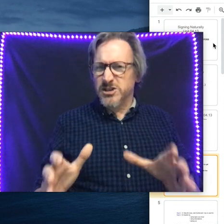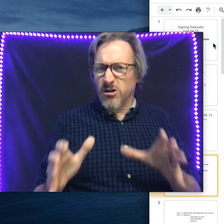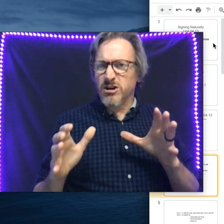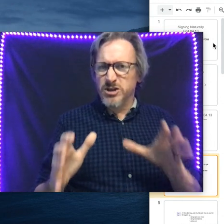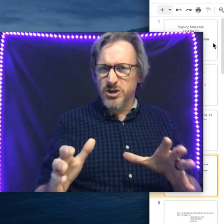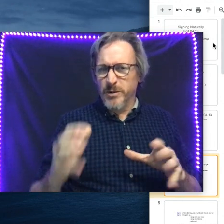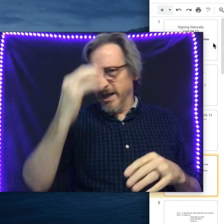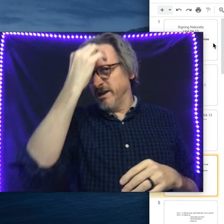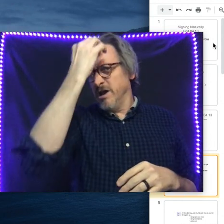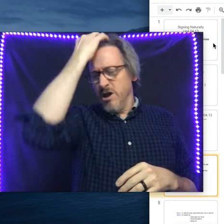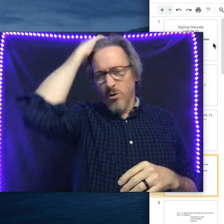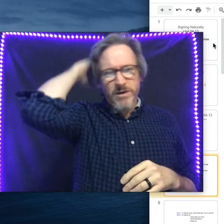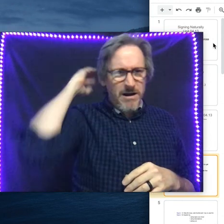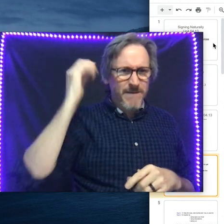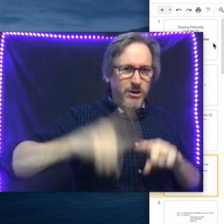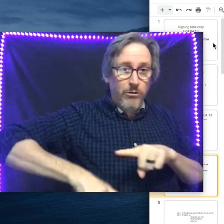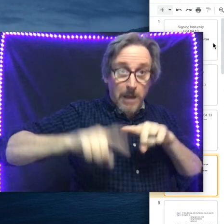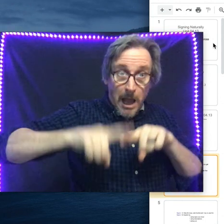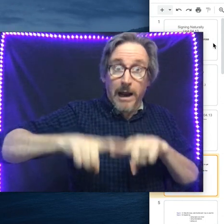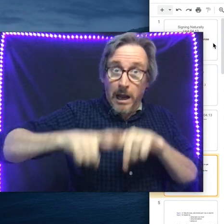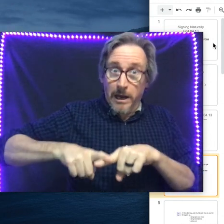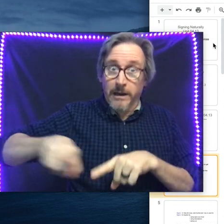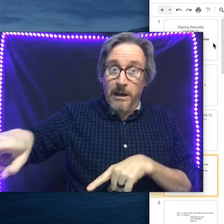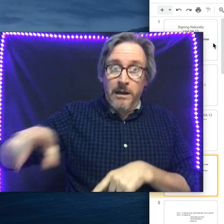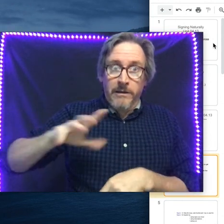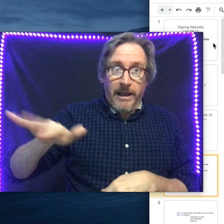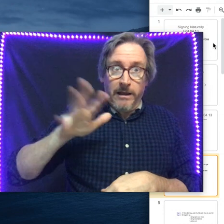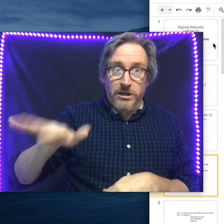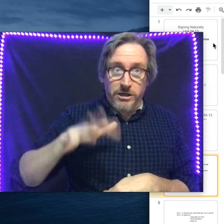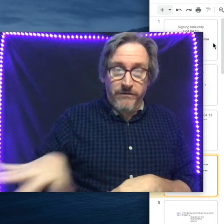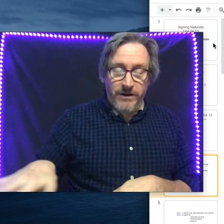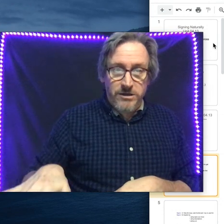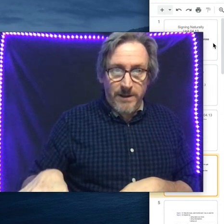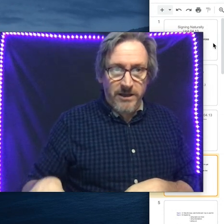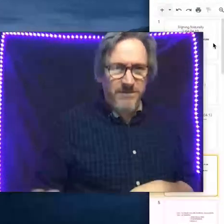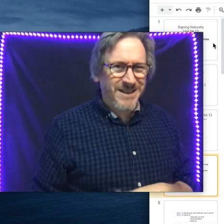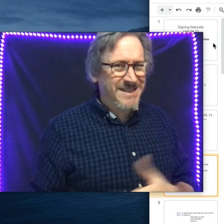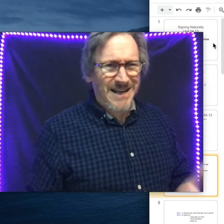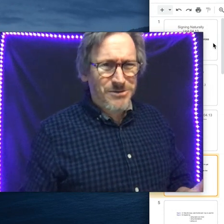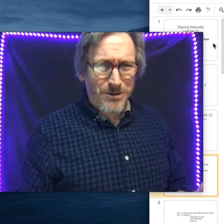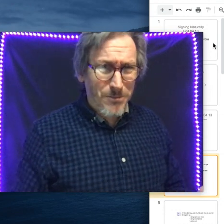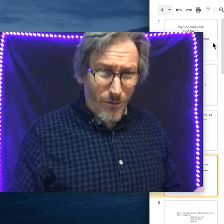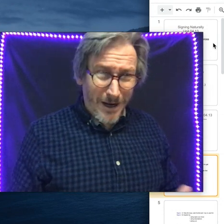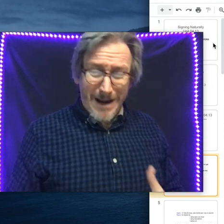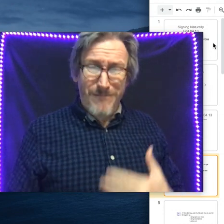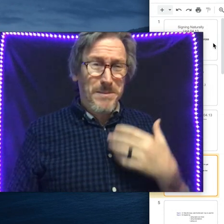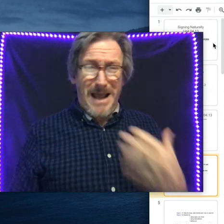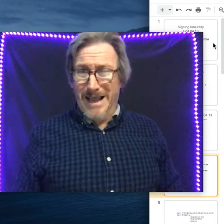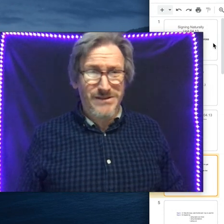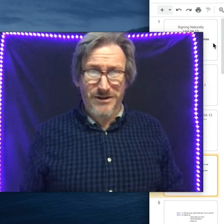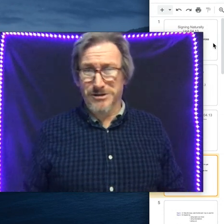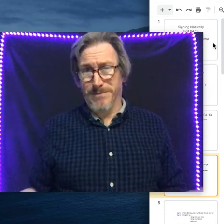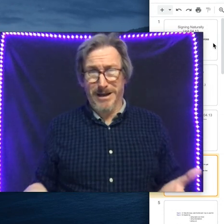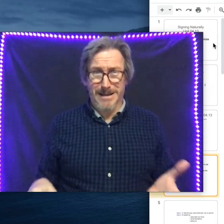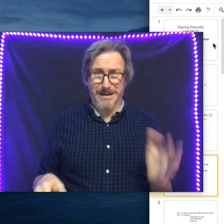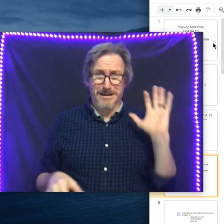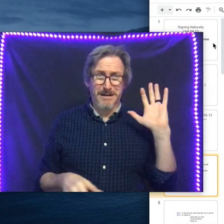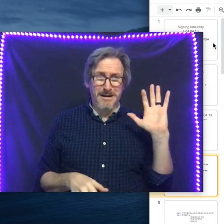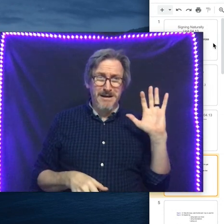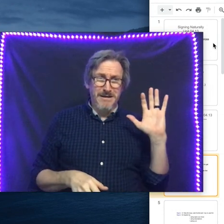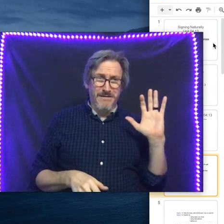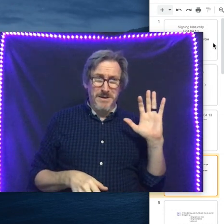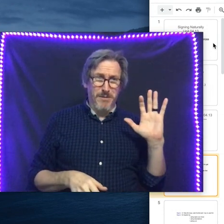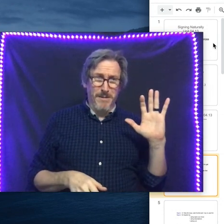you can start doing it without having to rely on English and fingerspelling, because that gets really boring and everybody hates fingerspelling. I